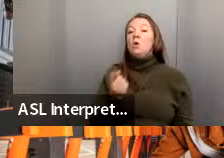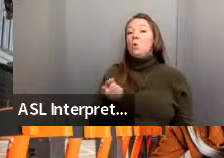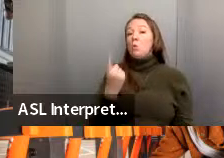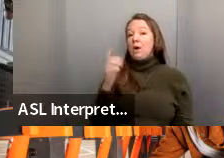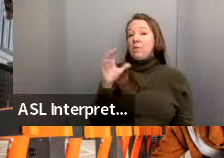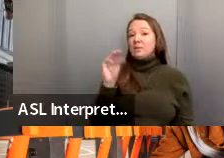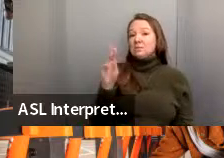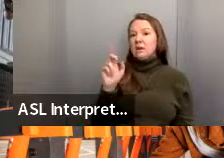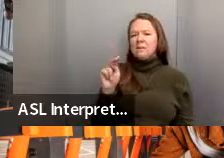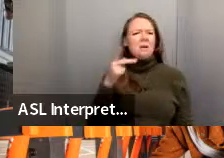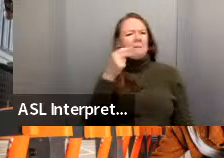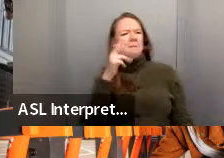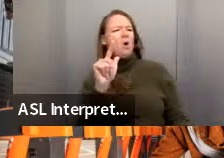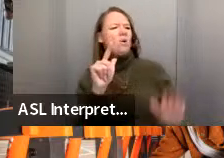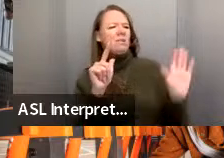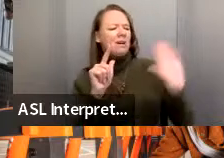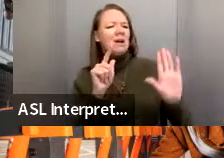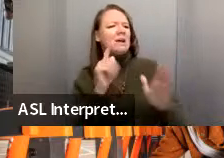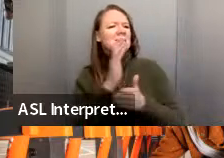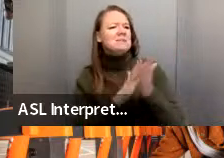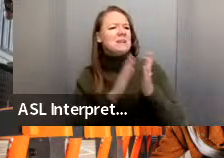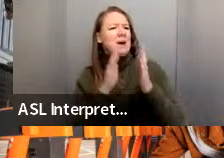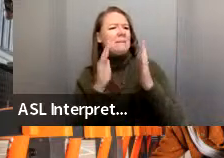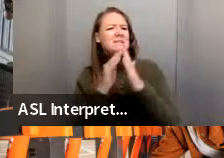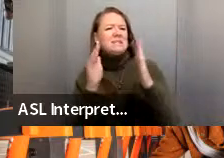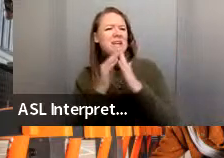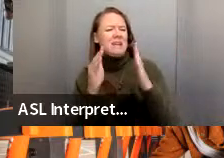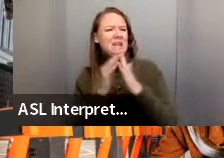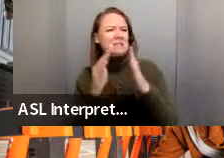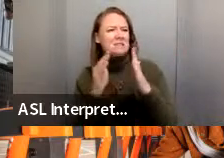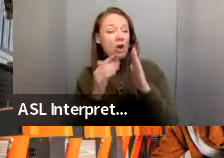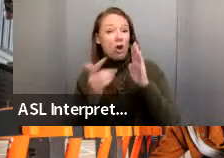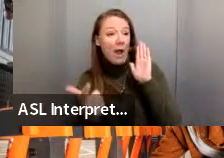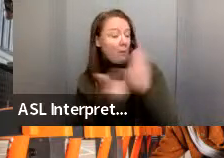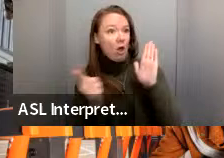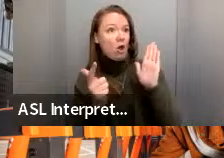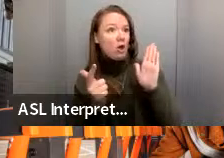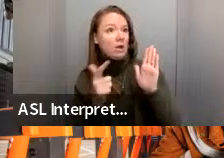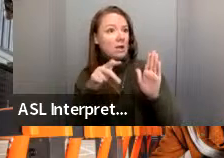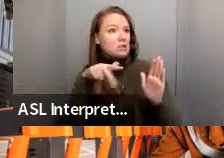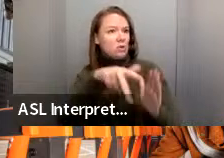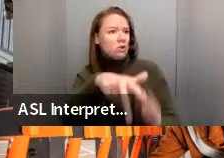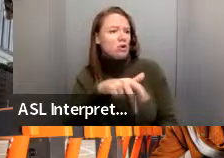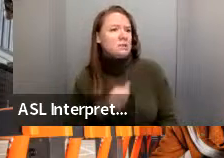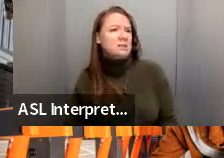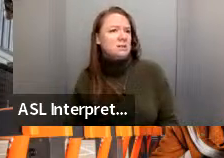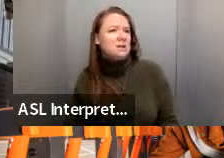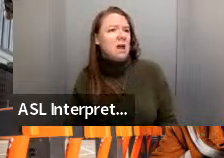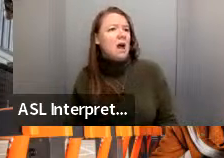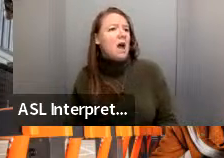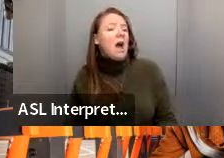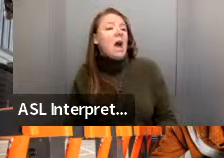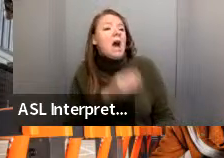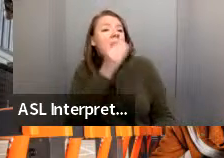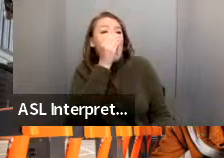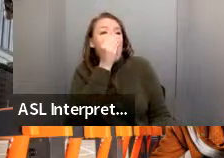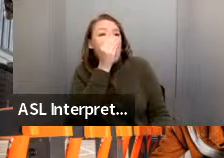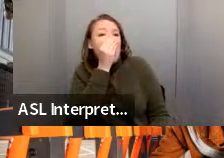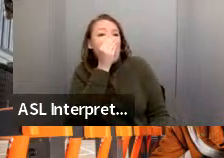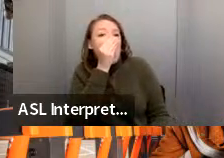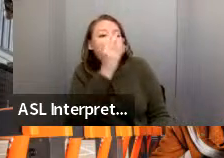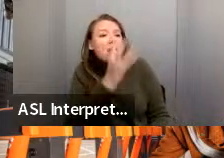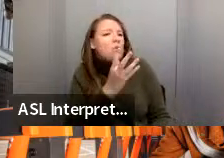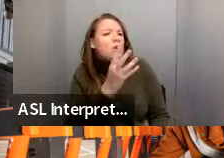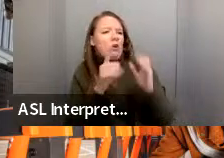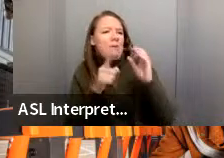to some cities are outlawing them. So, I mean, I'm not interested in a company spin, so to speak,